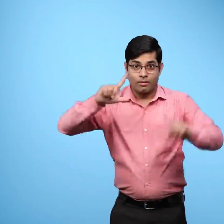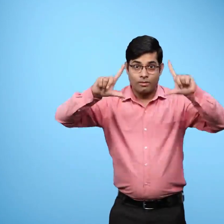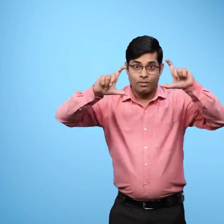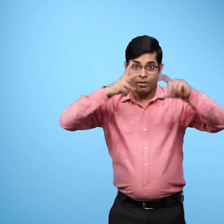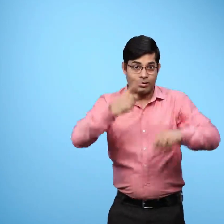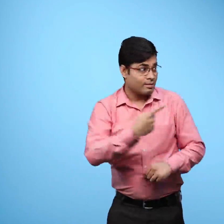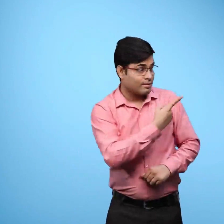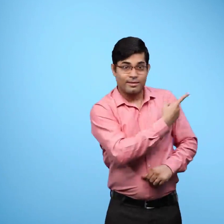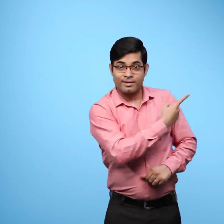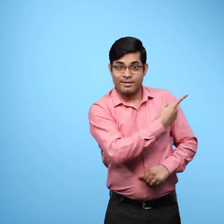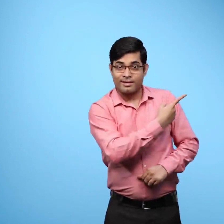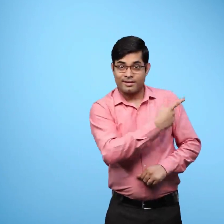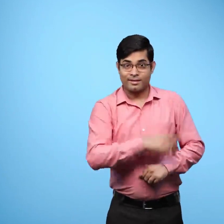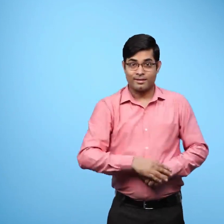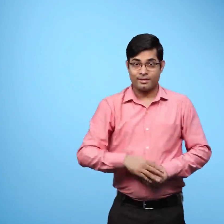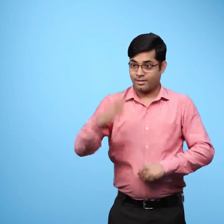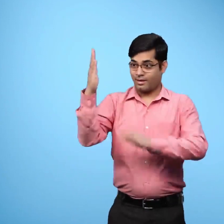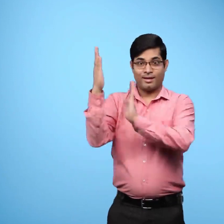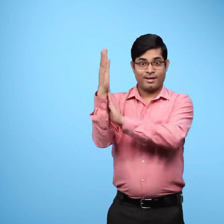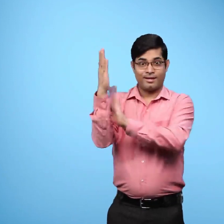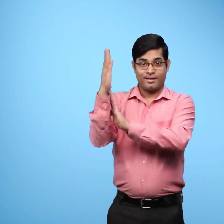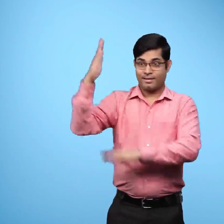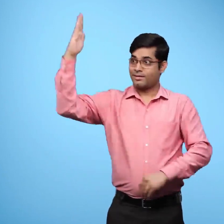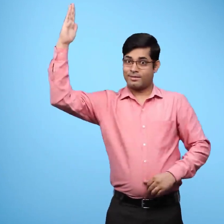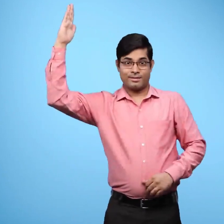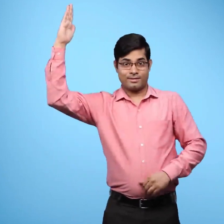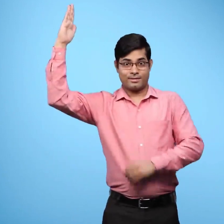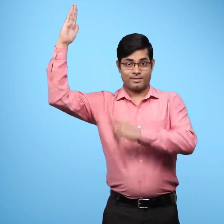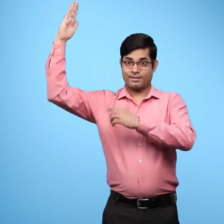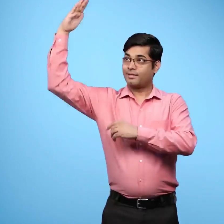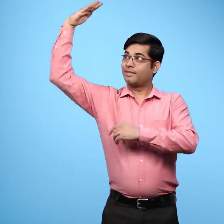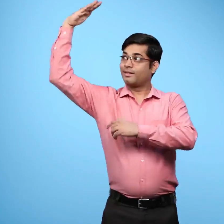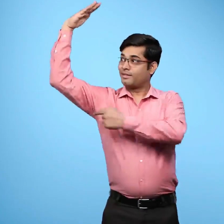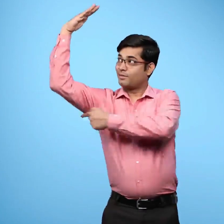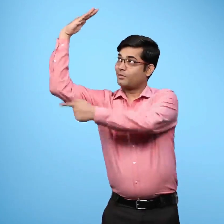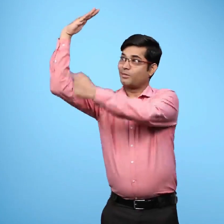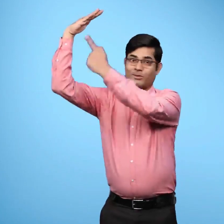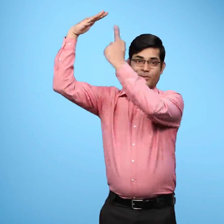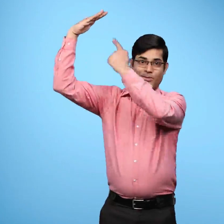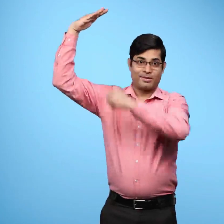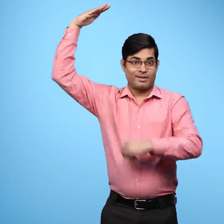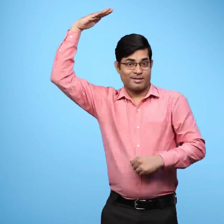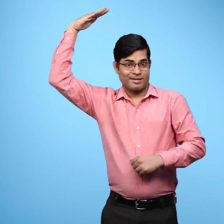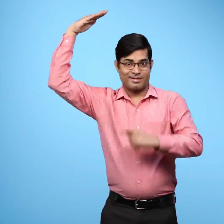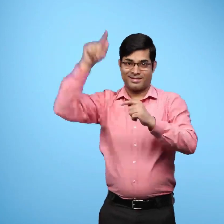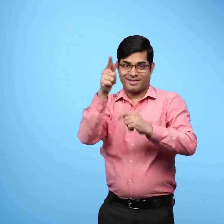In picture 1, the left arm of the dancer is upward and in curved position,